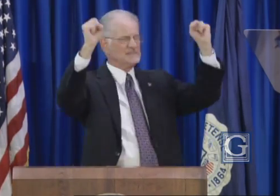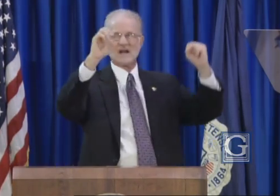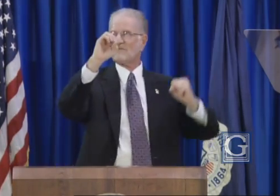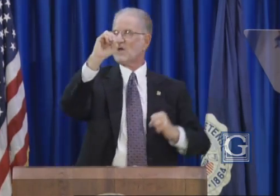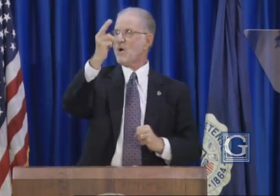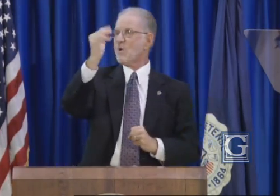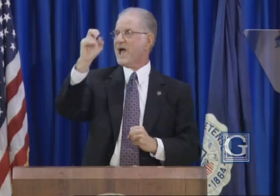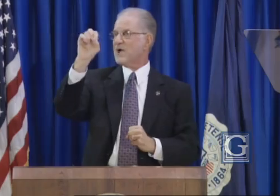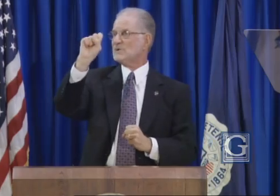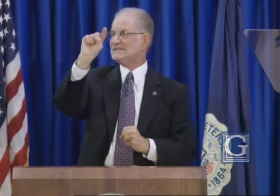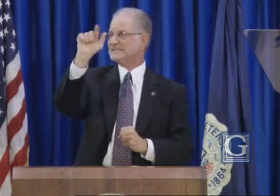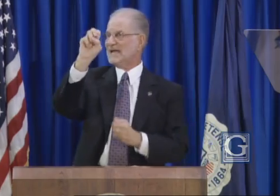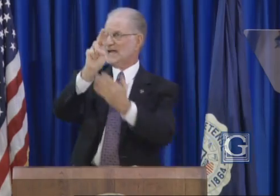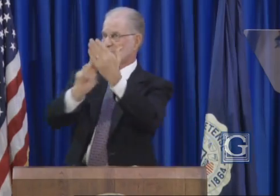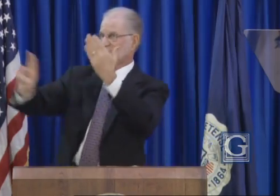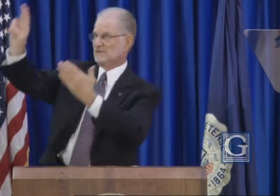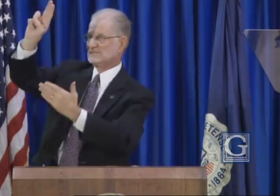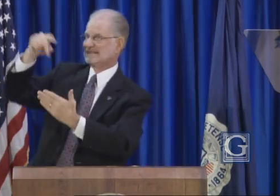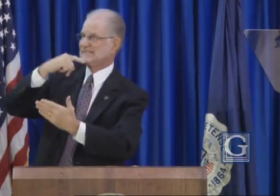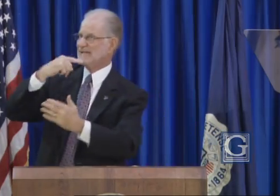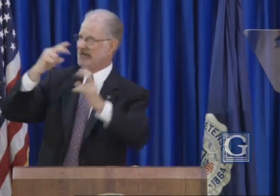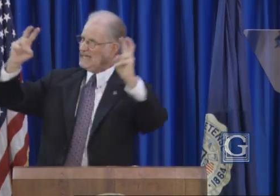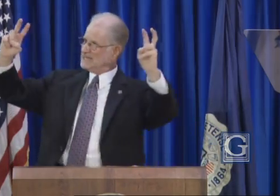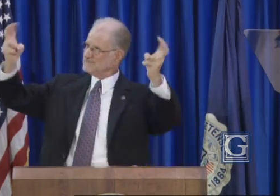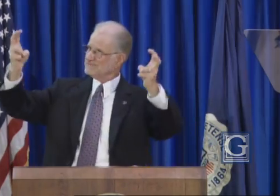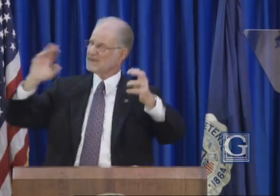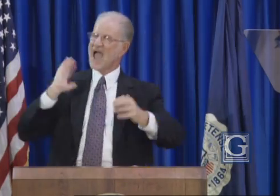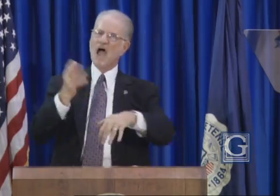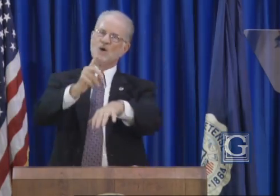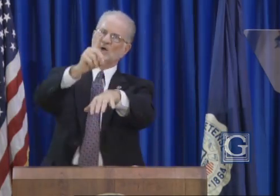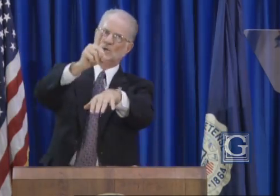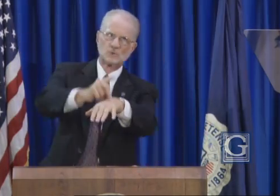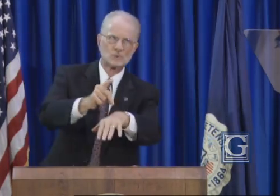As Gordon Gee, president of The Ohio State University, says,